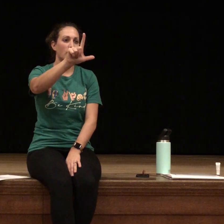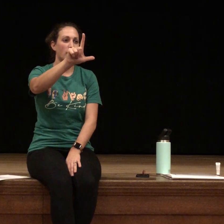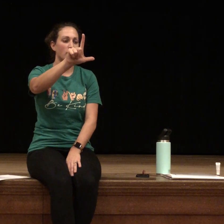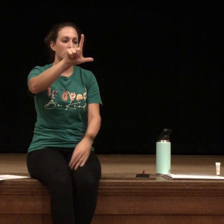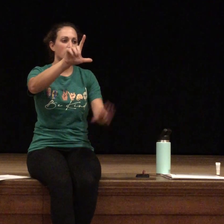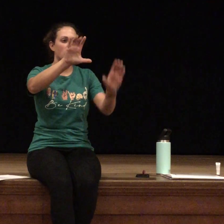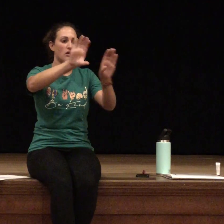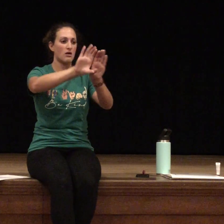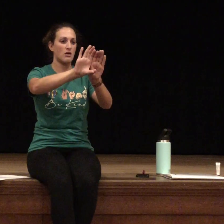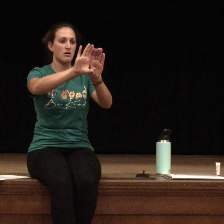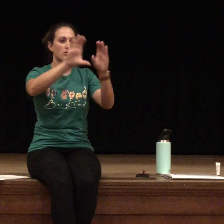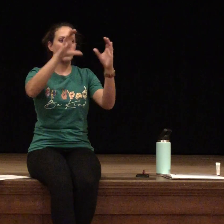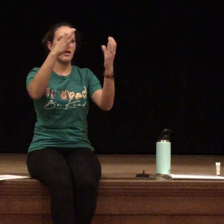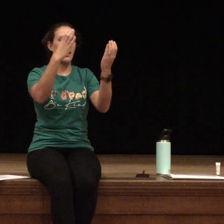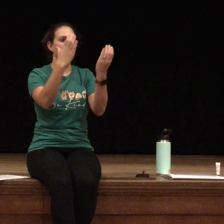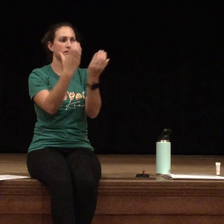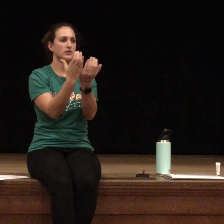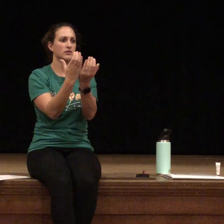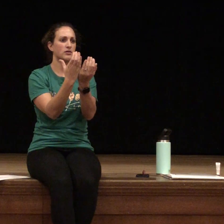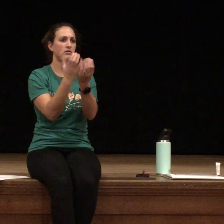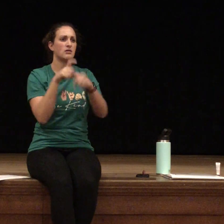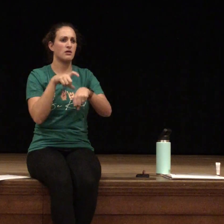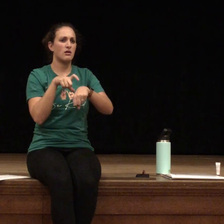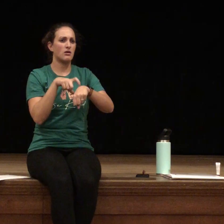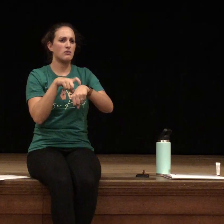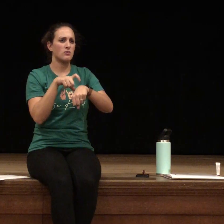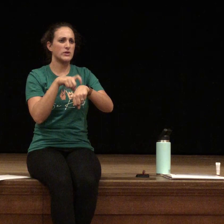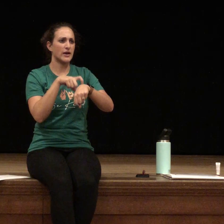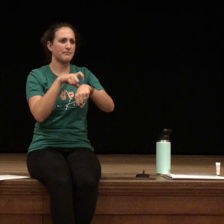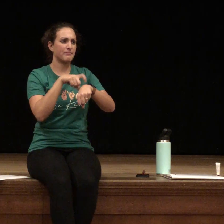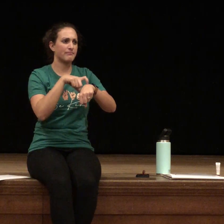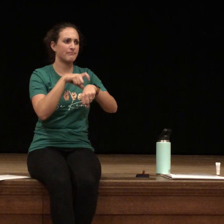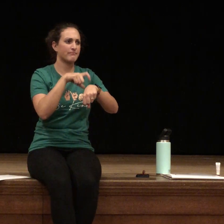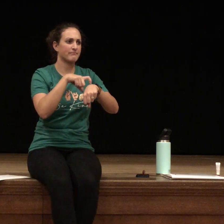ASL class. What time?